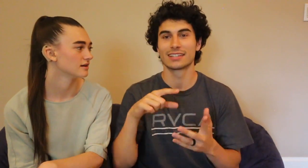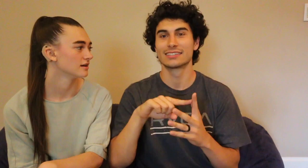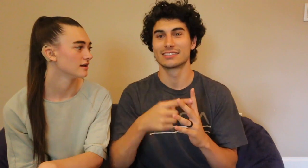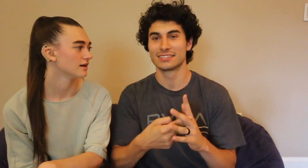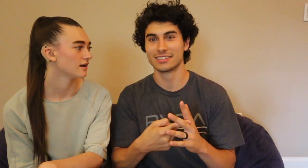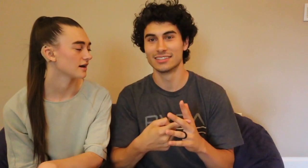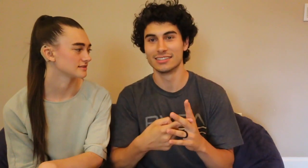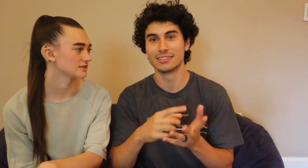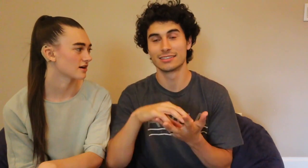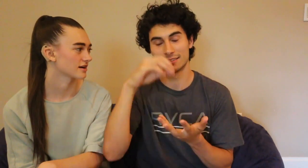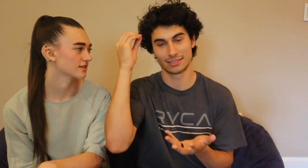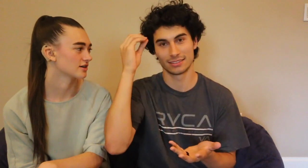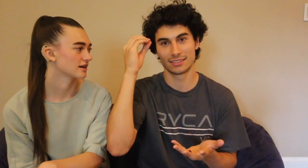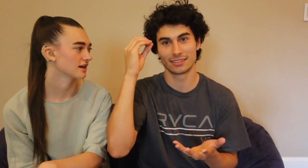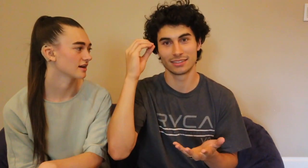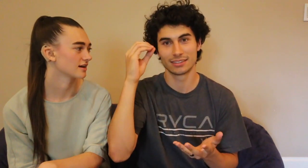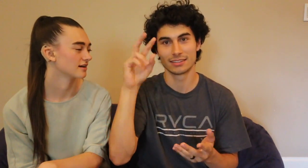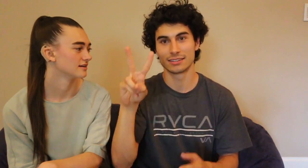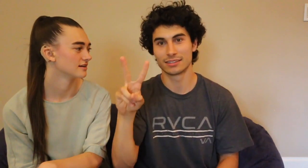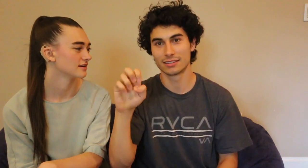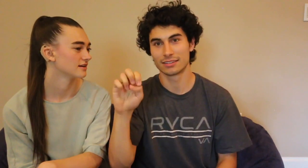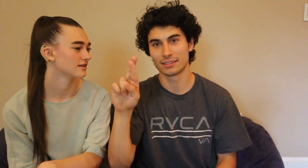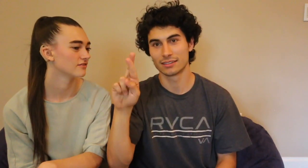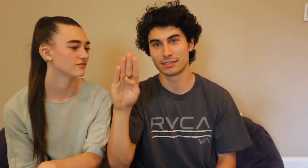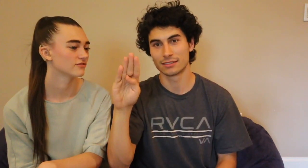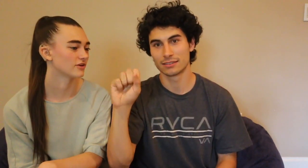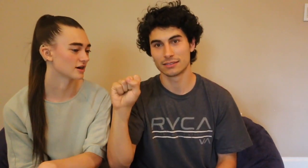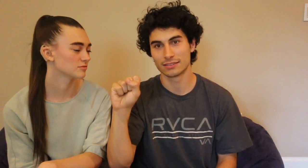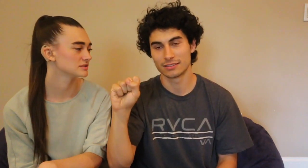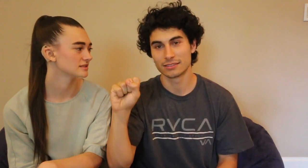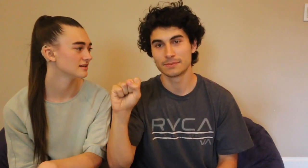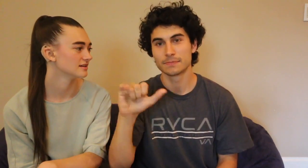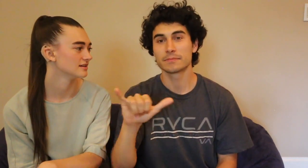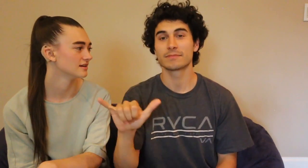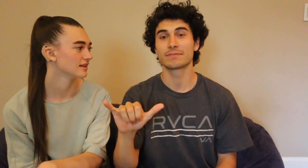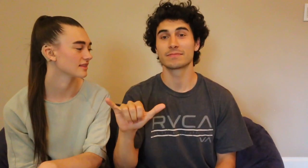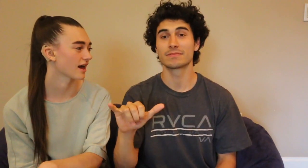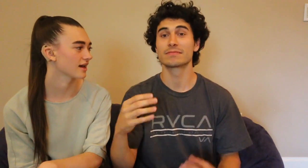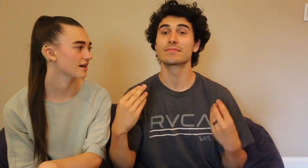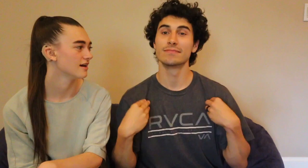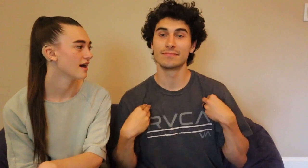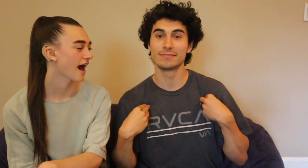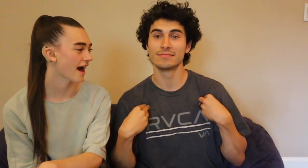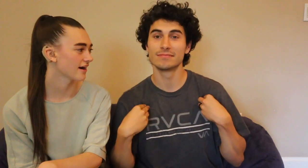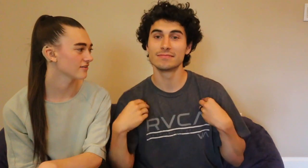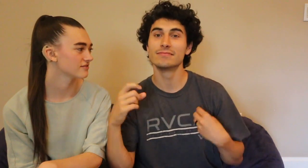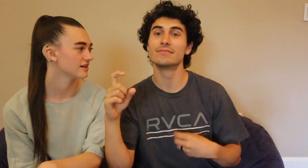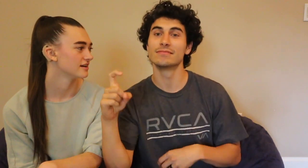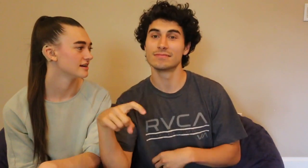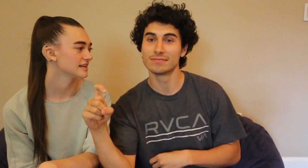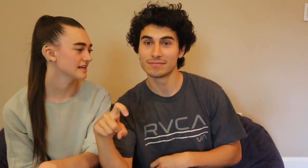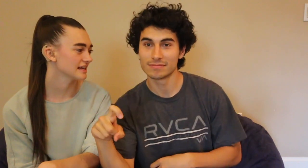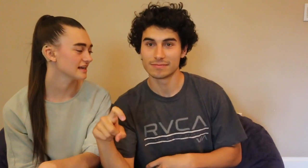I started learning verbs like have, need,